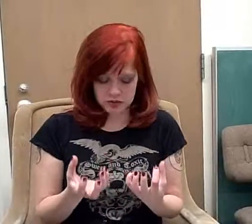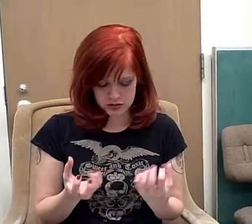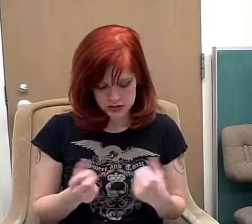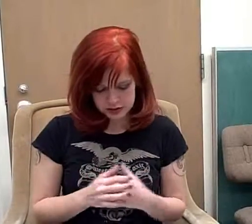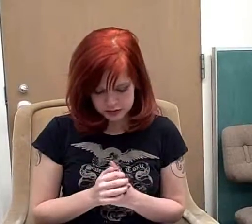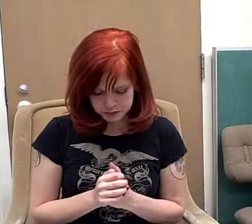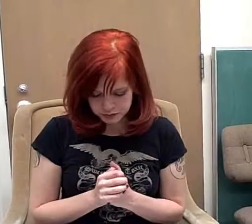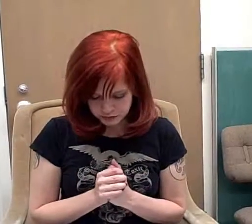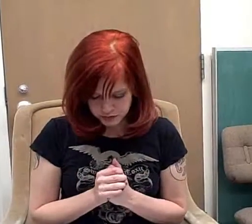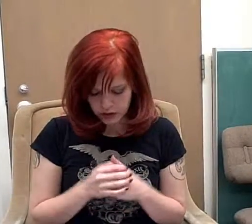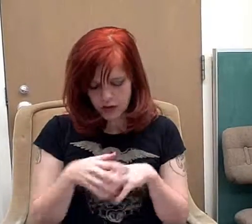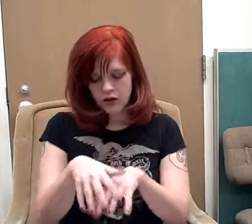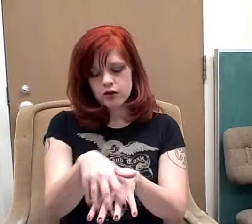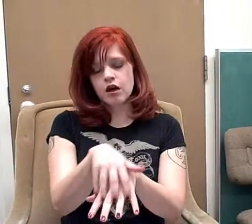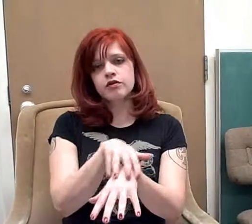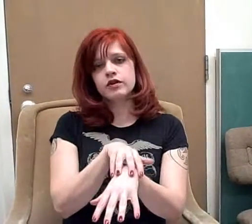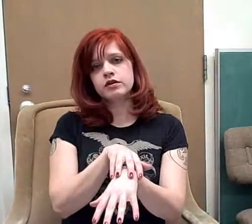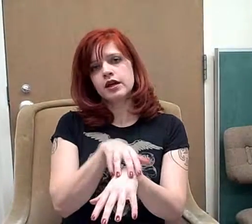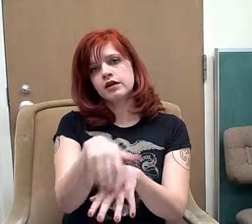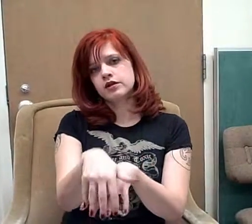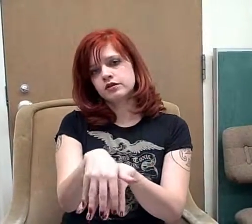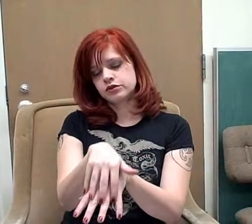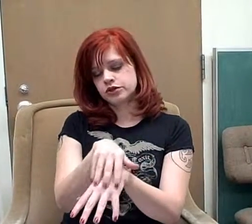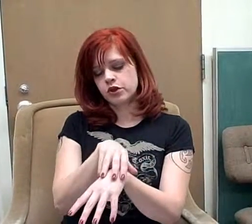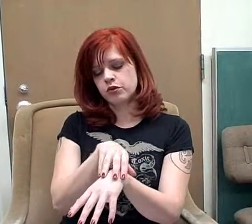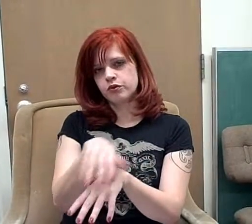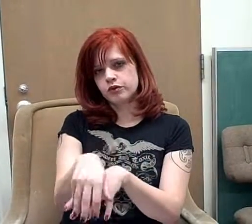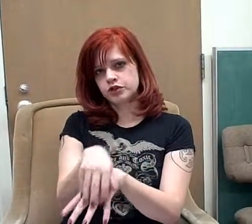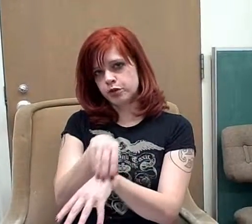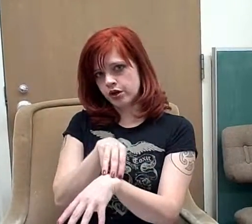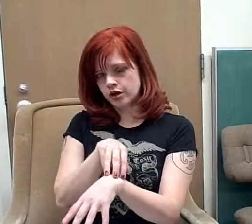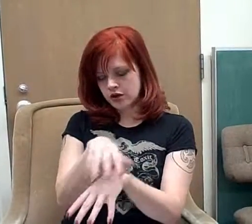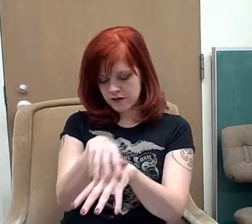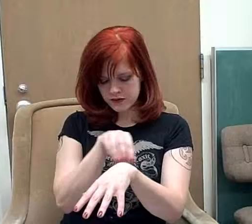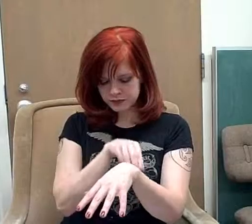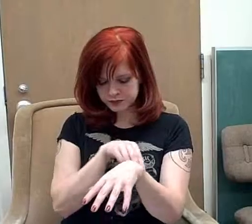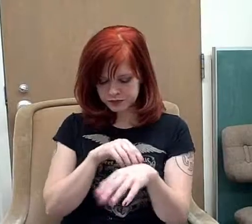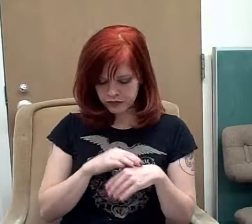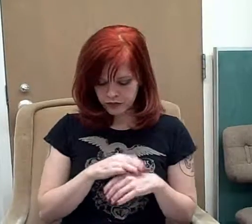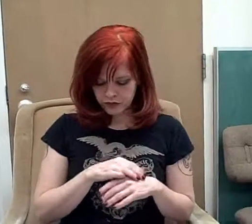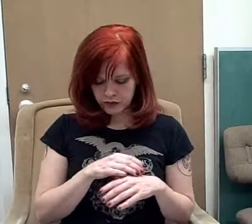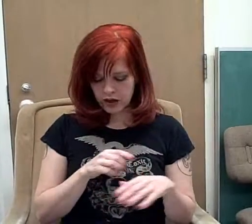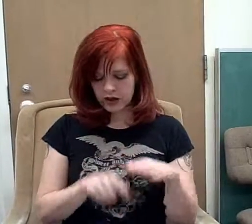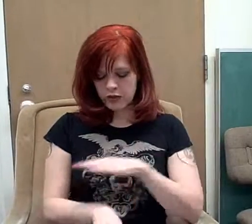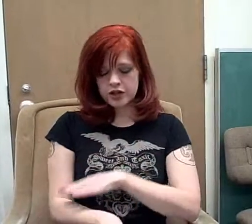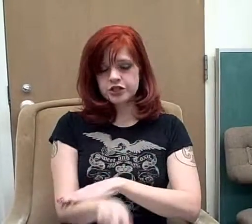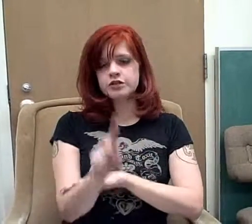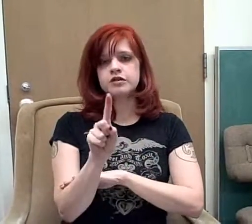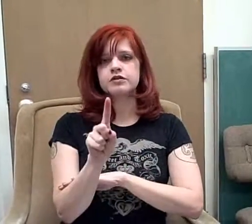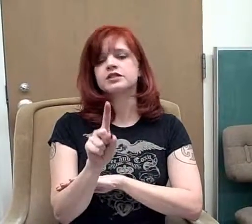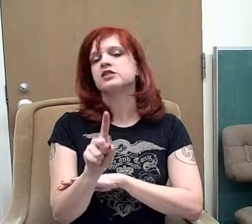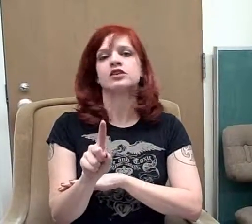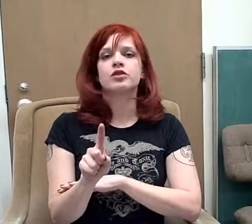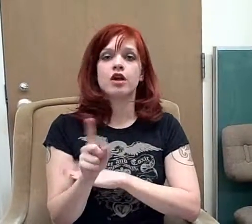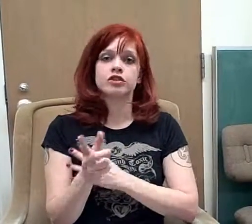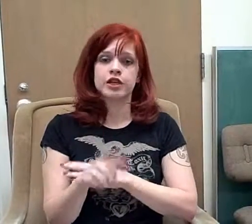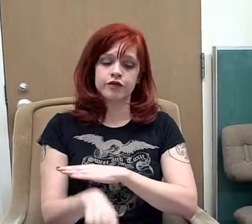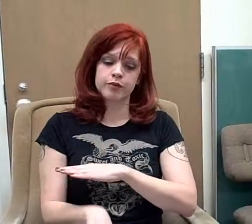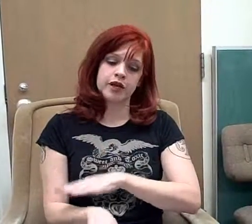use this. Glove, show that you're putting on a glove. Erection, this is also another sign for